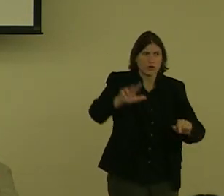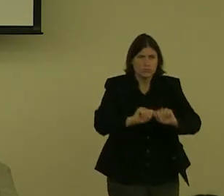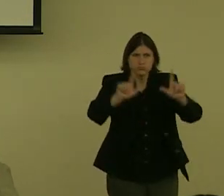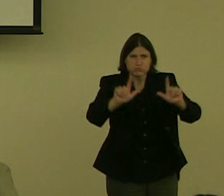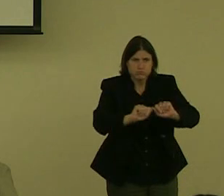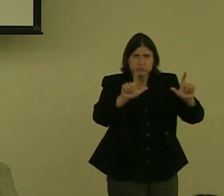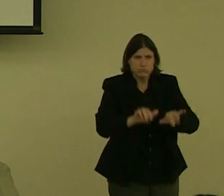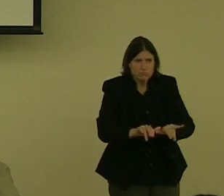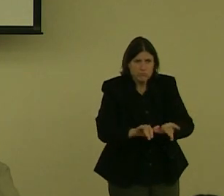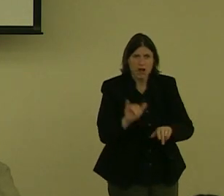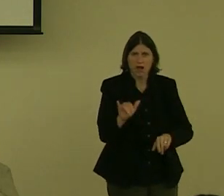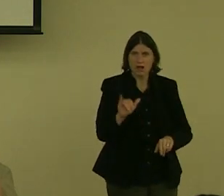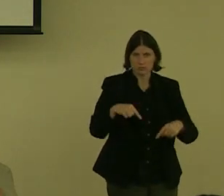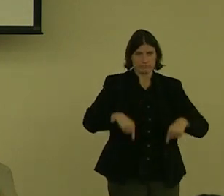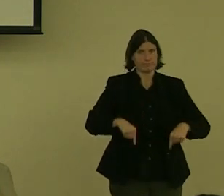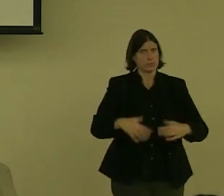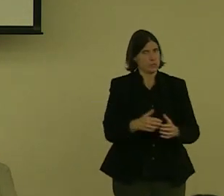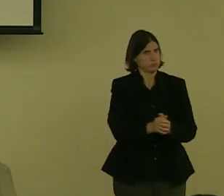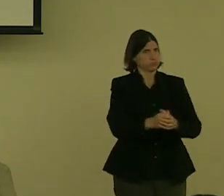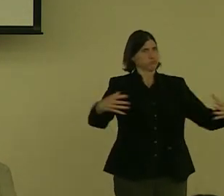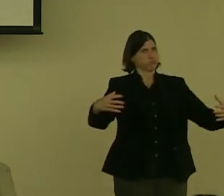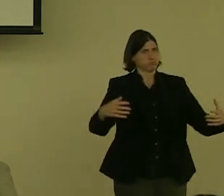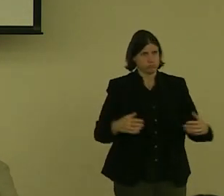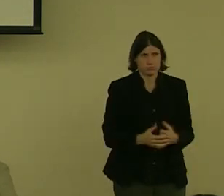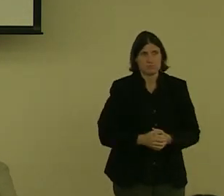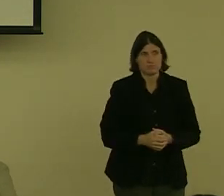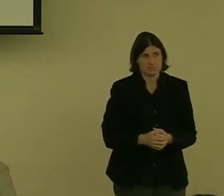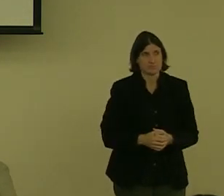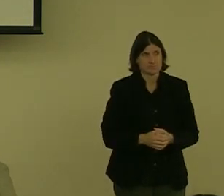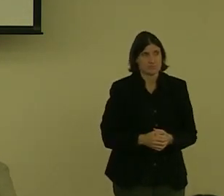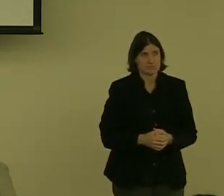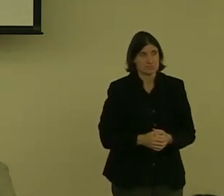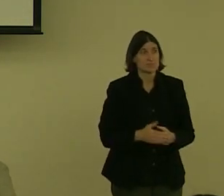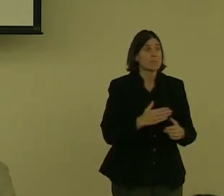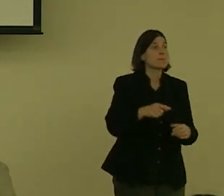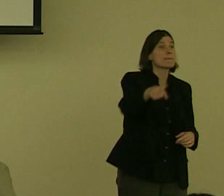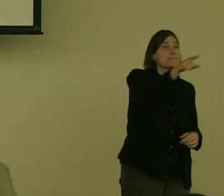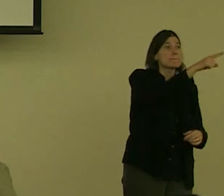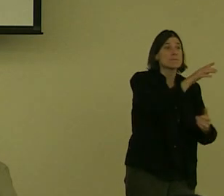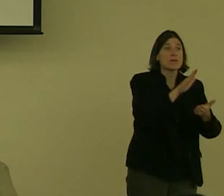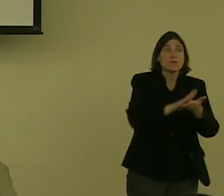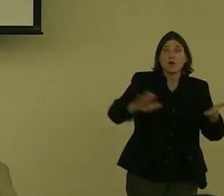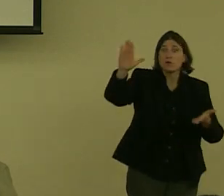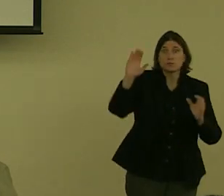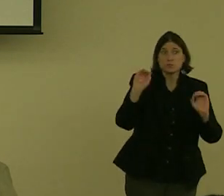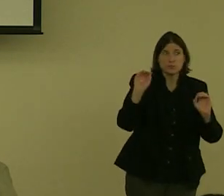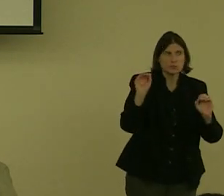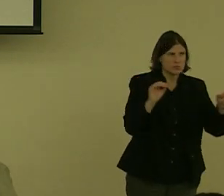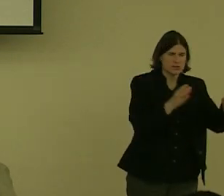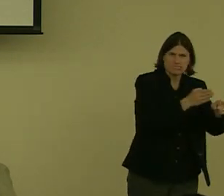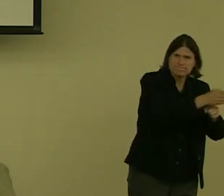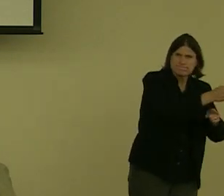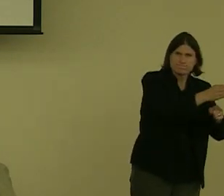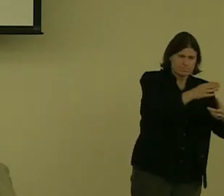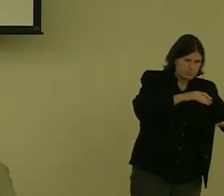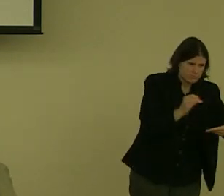amazing insights, incredibly smart, has been all over the place in terms of the industry. Tom Spurgeon, too. Right, Tom Spurgeon's another excellent example, and these are not your traditional venues. And